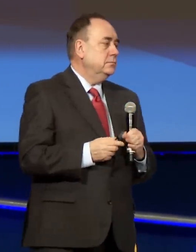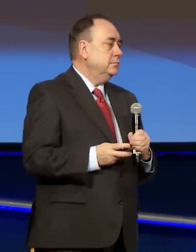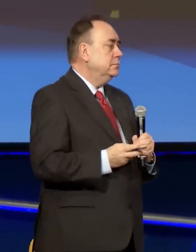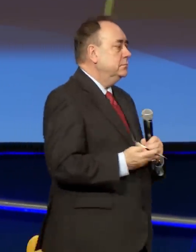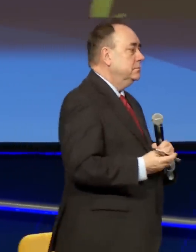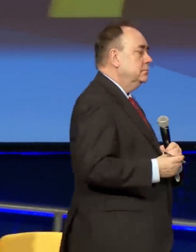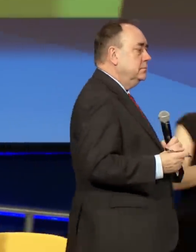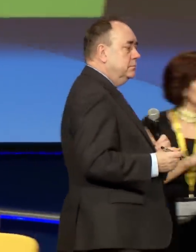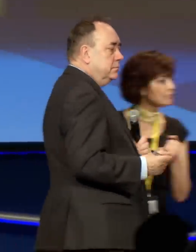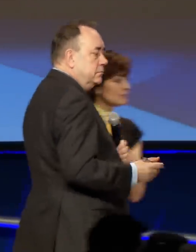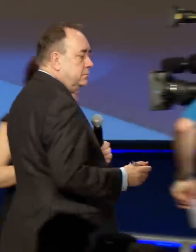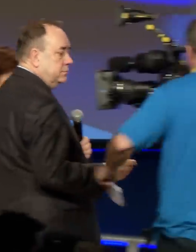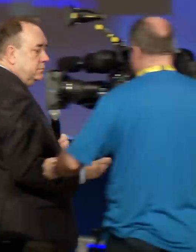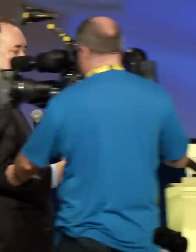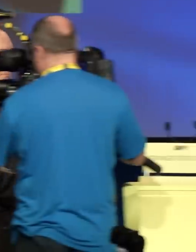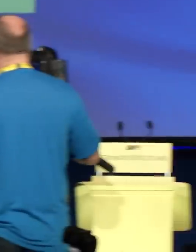we've got